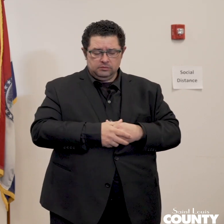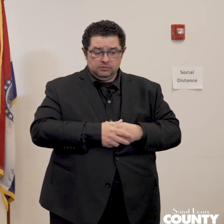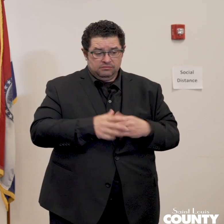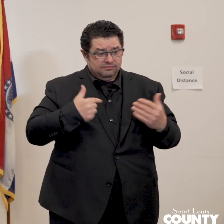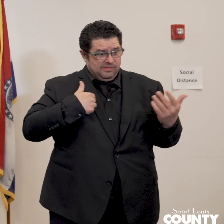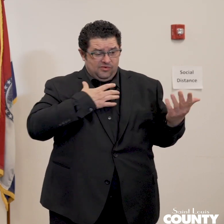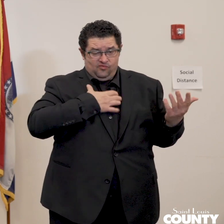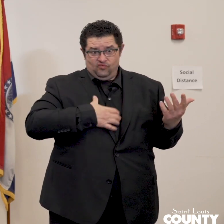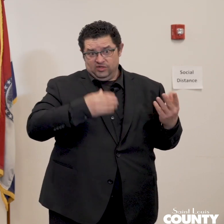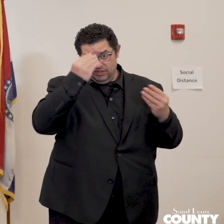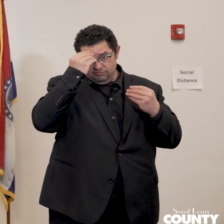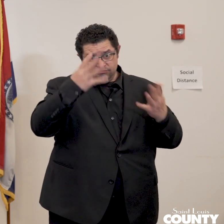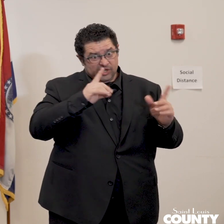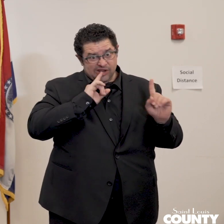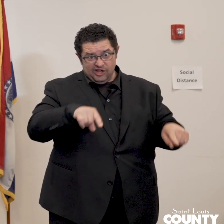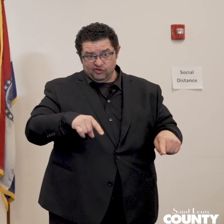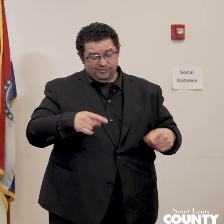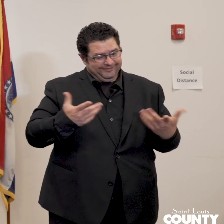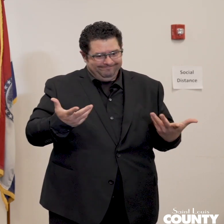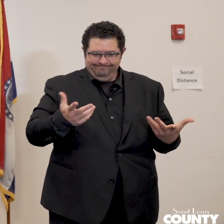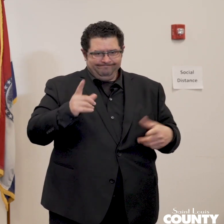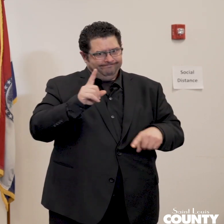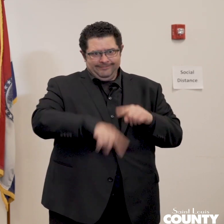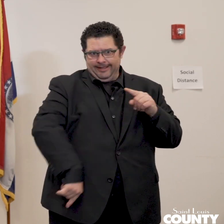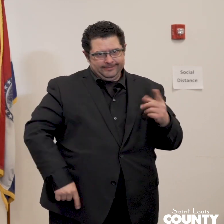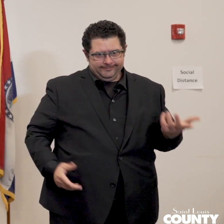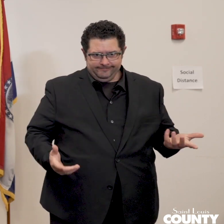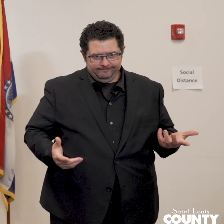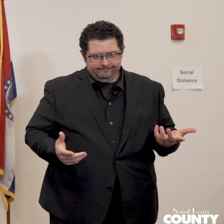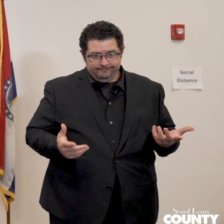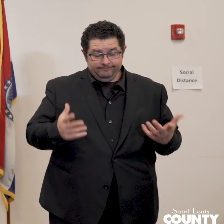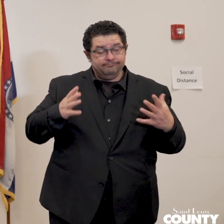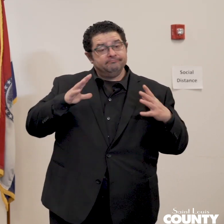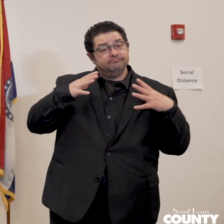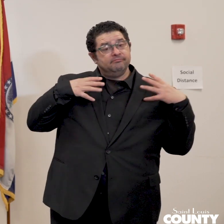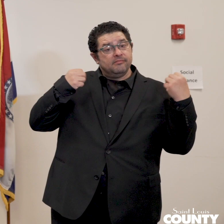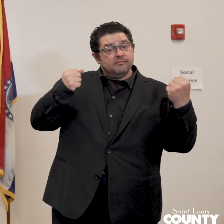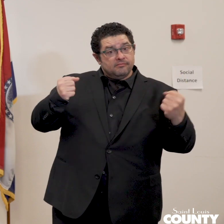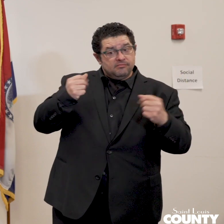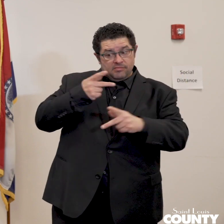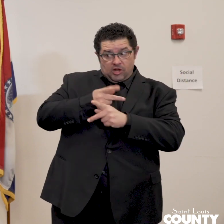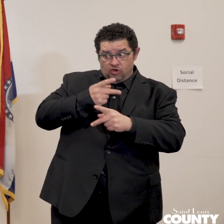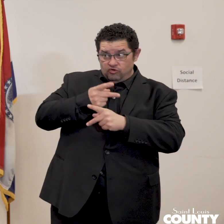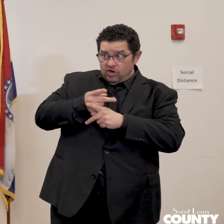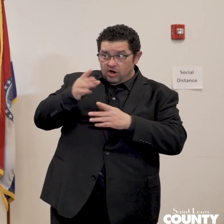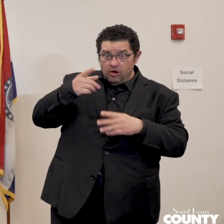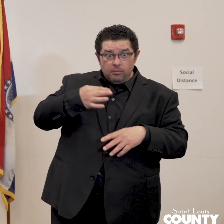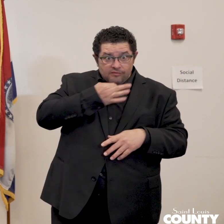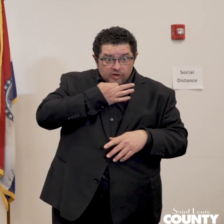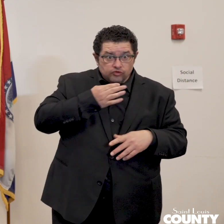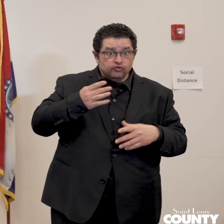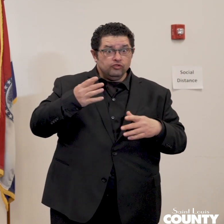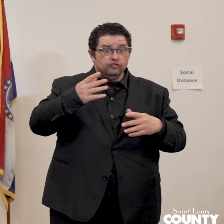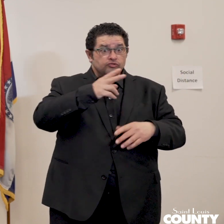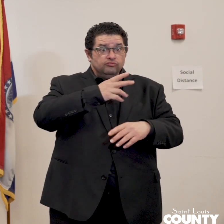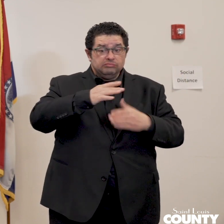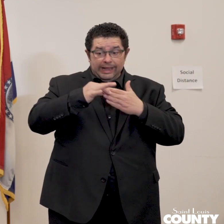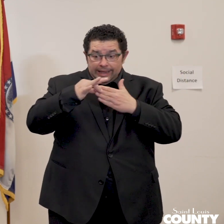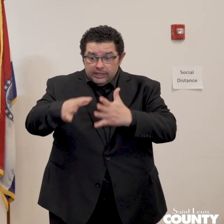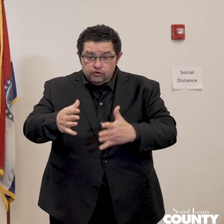answer, but I can't. I'm following the lead of our healthcare professionals, our community leaders, our hospital